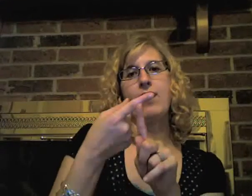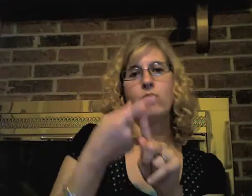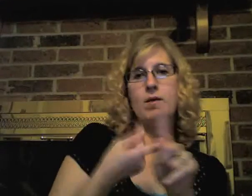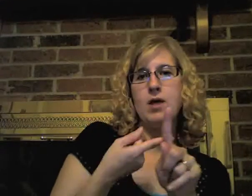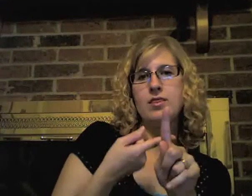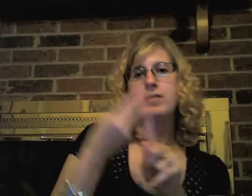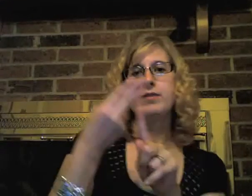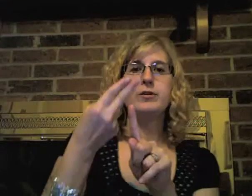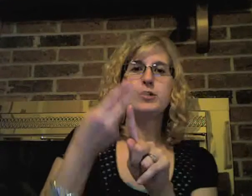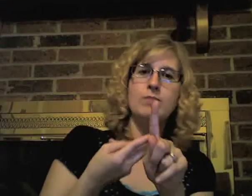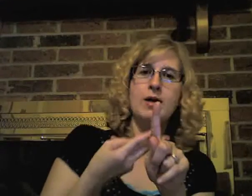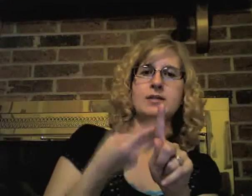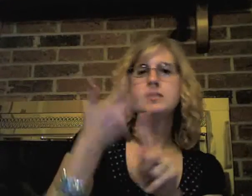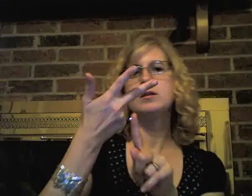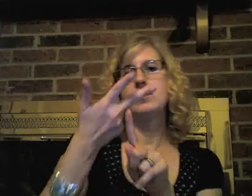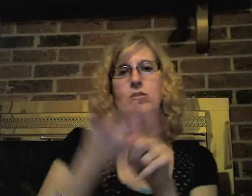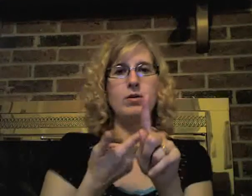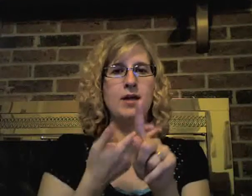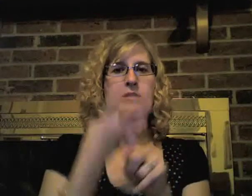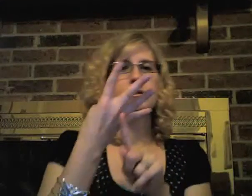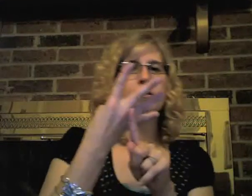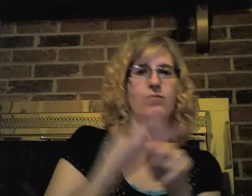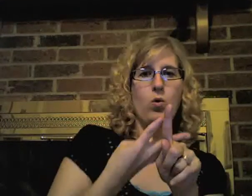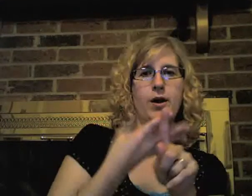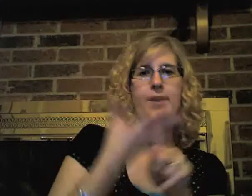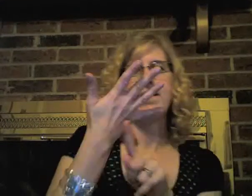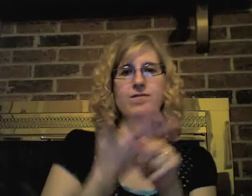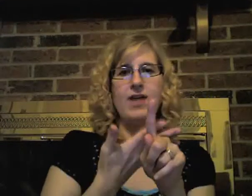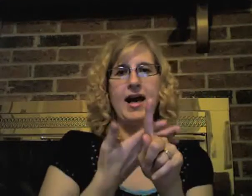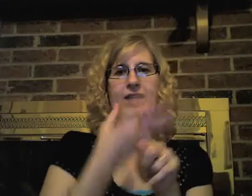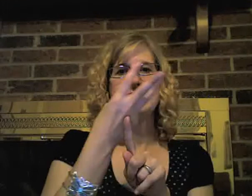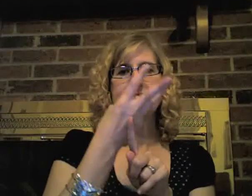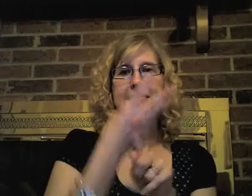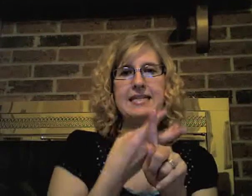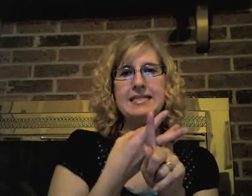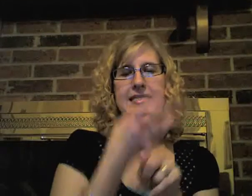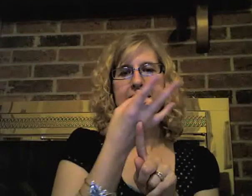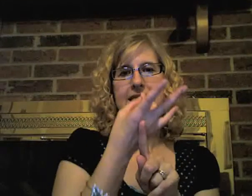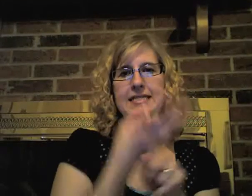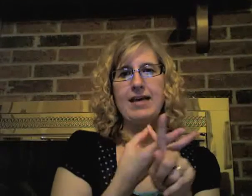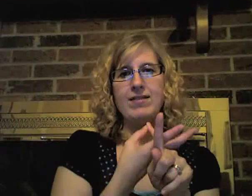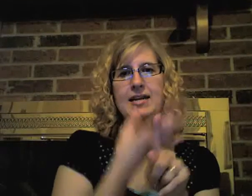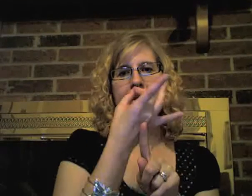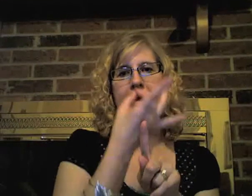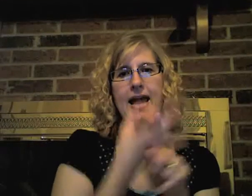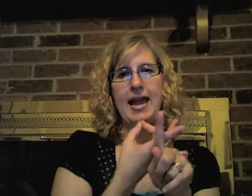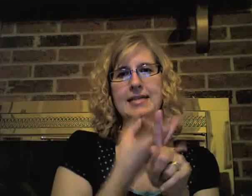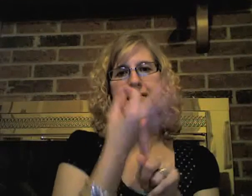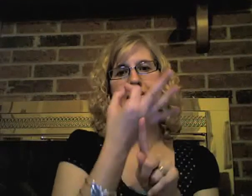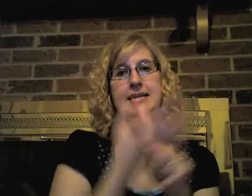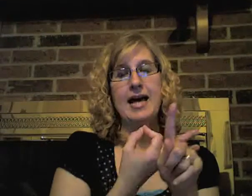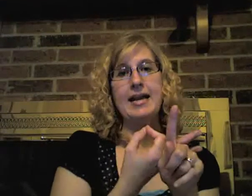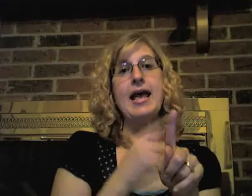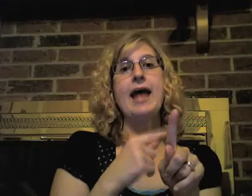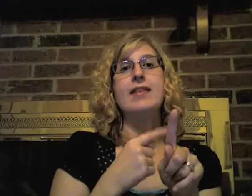months, 3 months, 4, 5, 6, 7, 8, 9. And this is what they'll use for like babies and